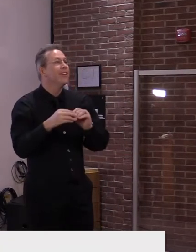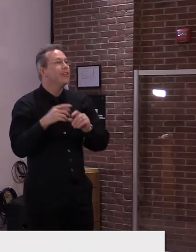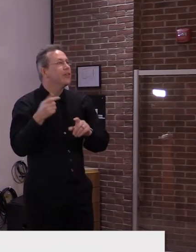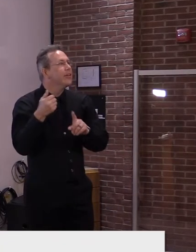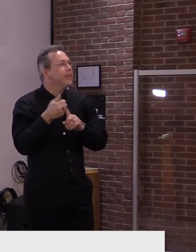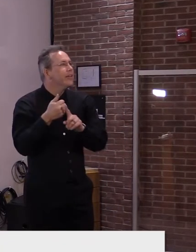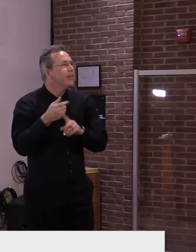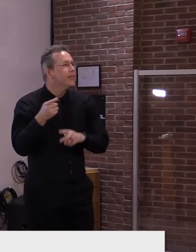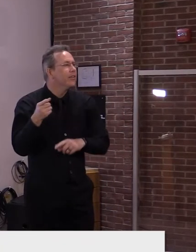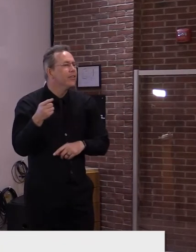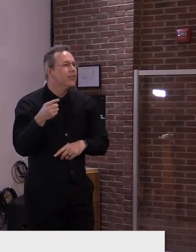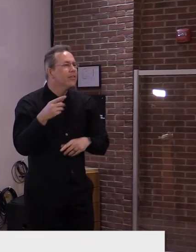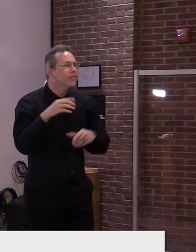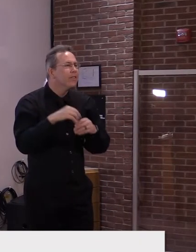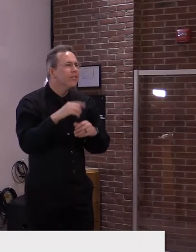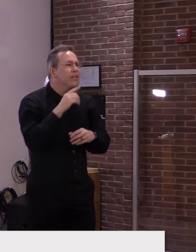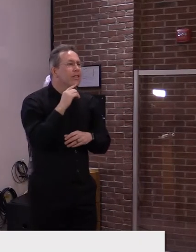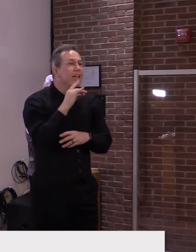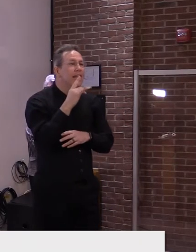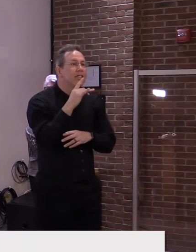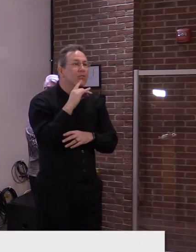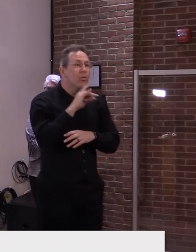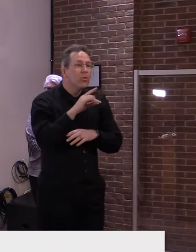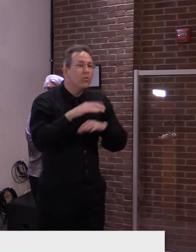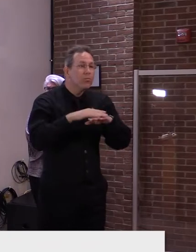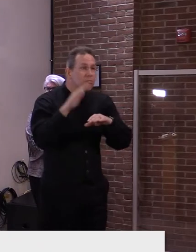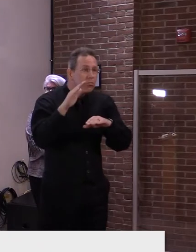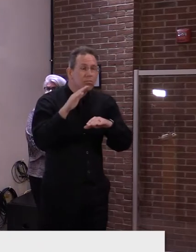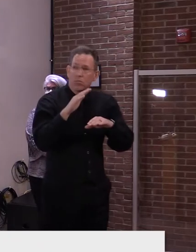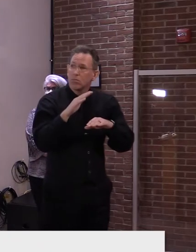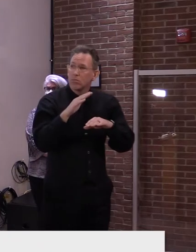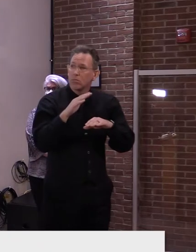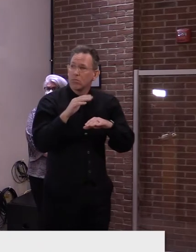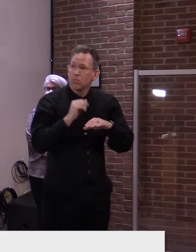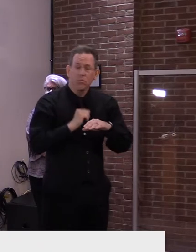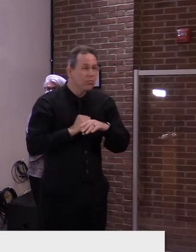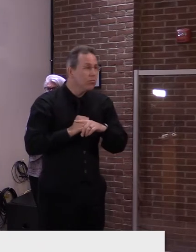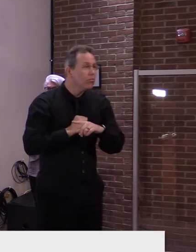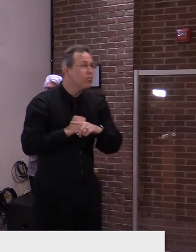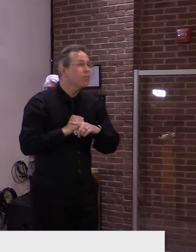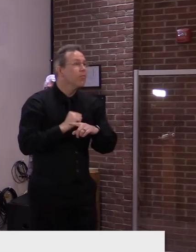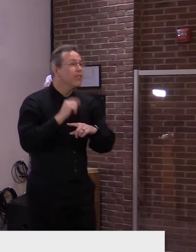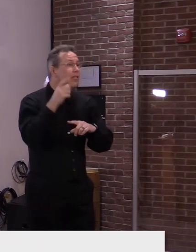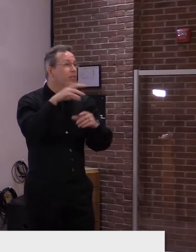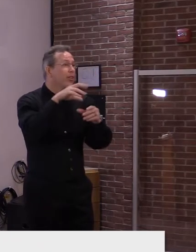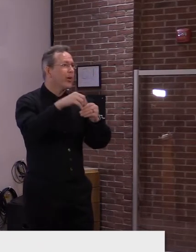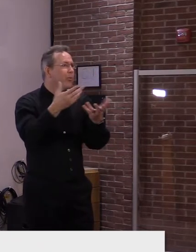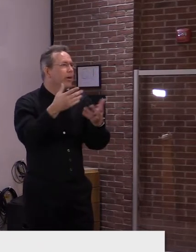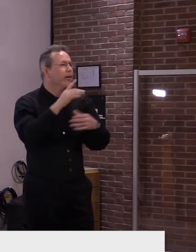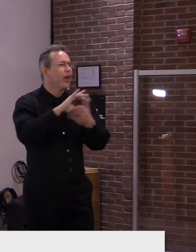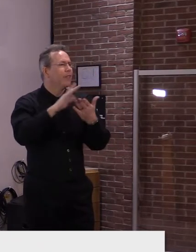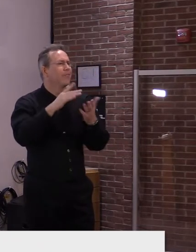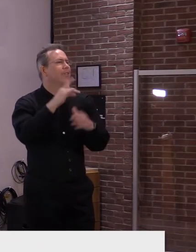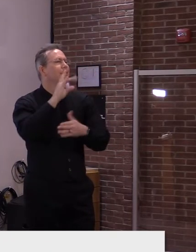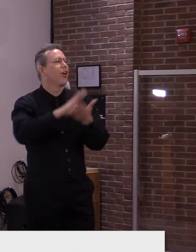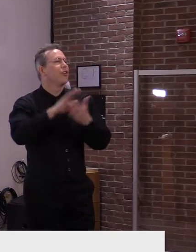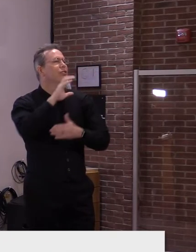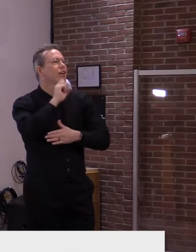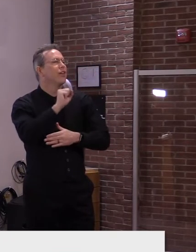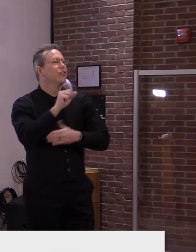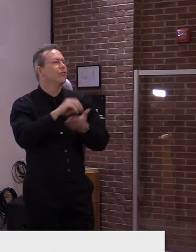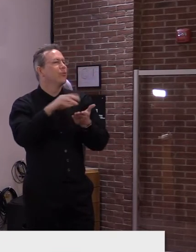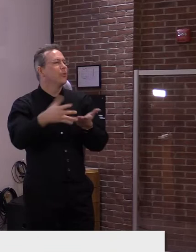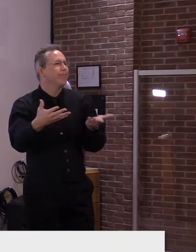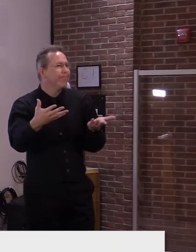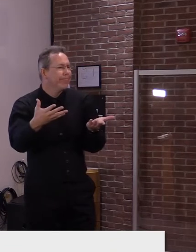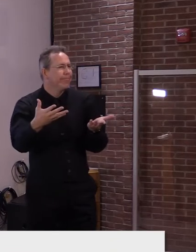consider the number of cases we've had in some of our higher education, our universities and colleges and so forth,